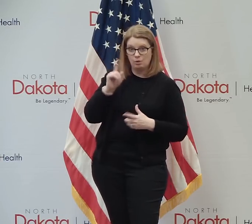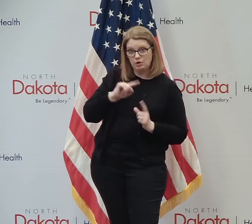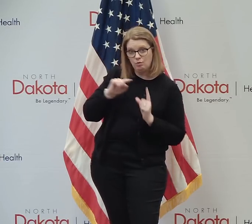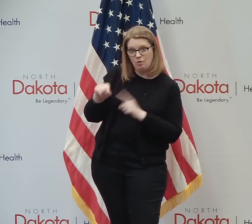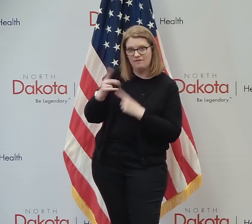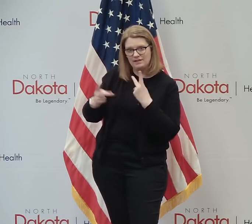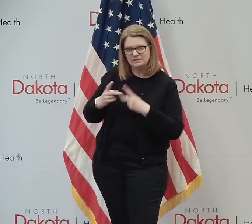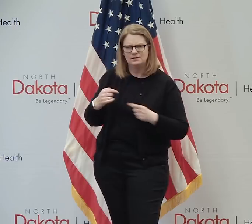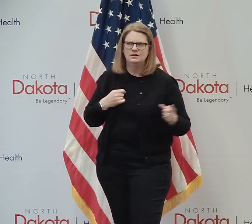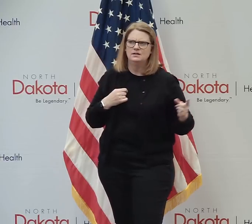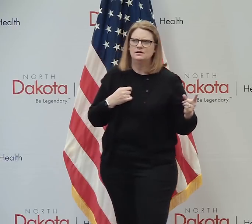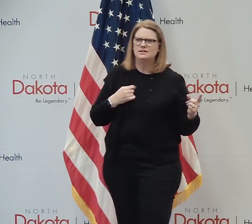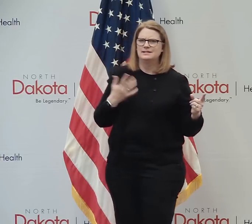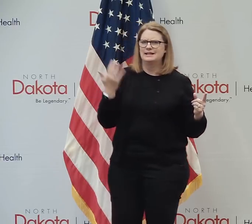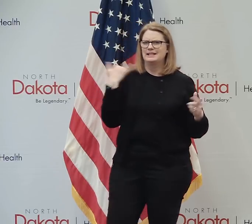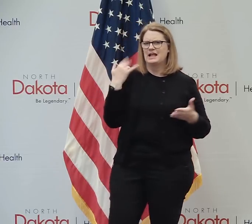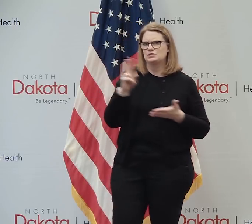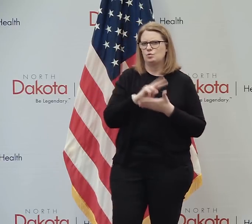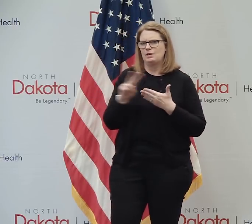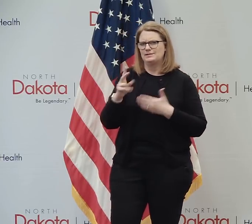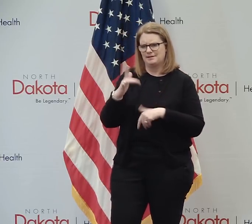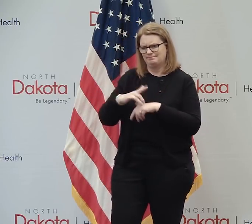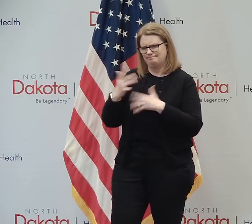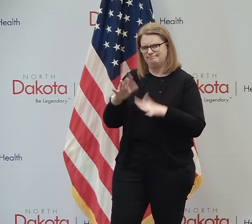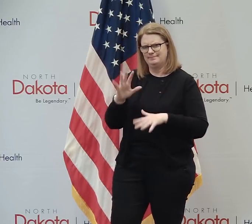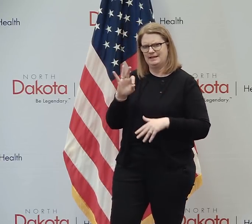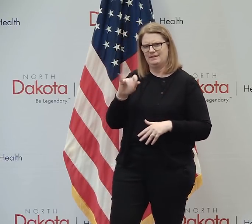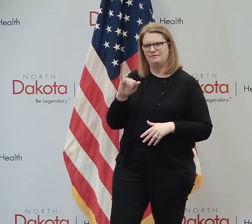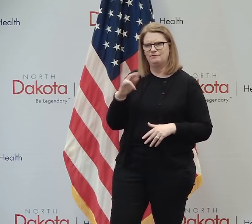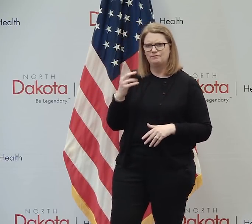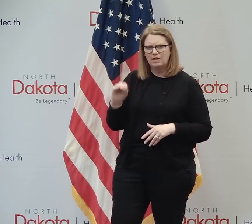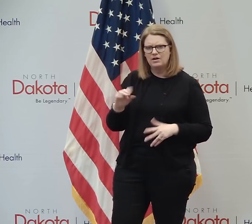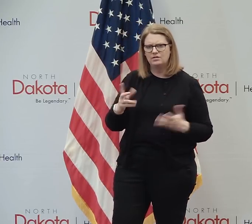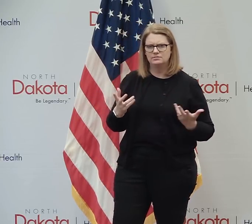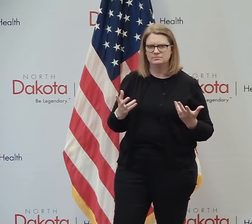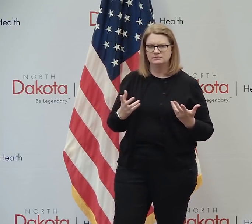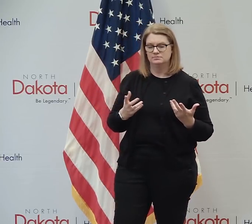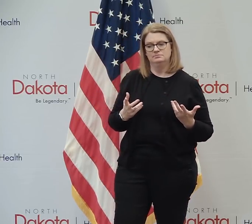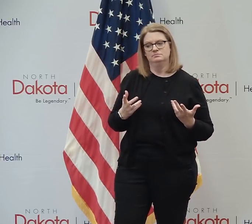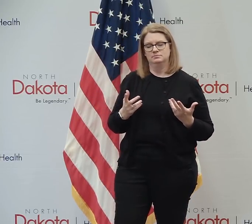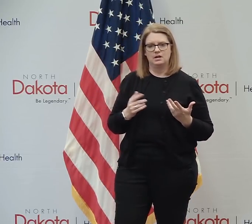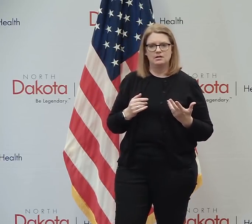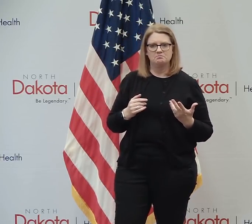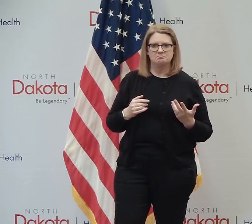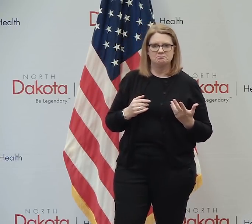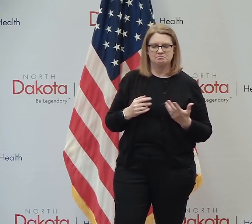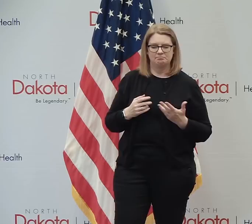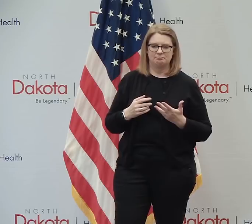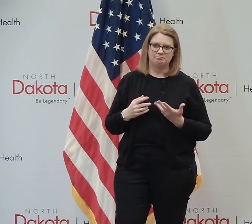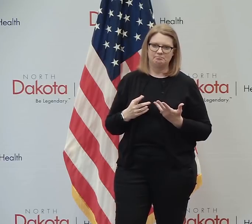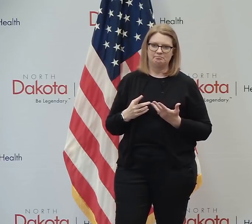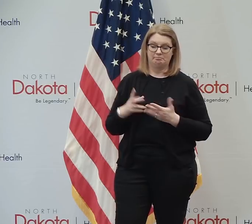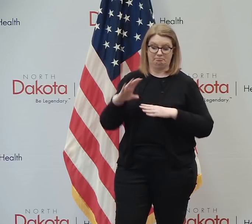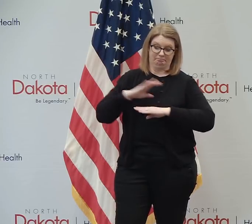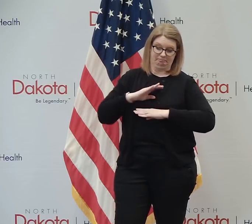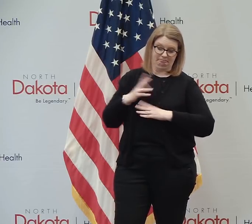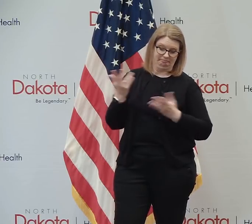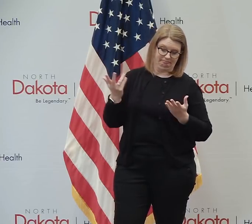I've been to Fargo, I think, 2 times in the last 2 weeks, so I guess, I don't know if I call that checking that box already, but